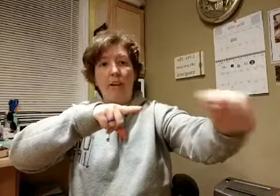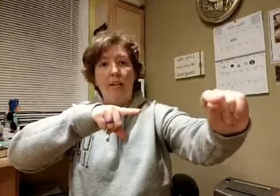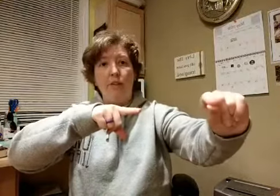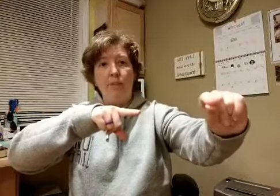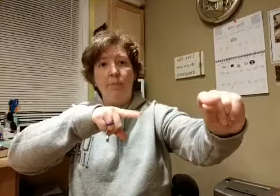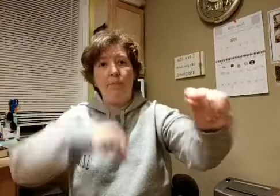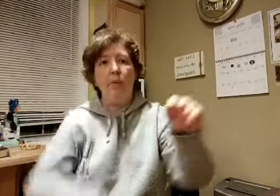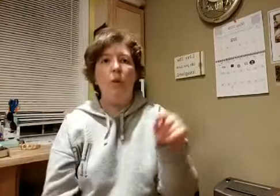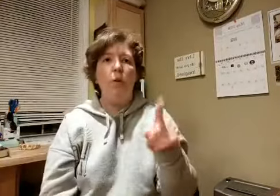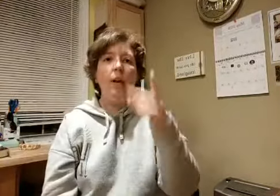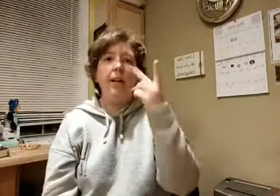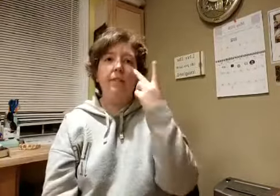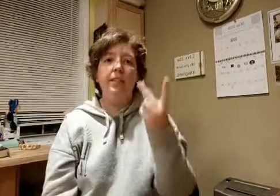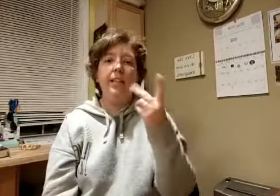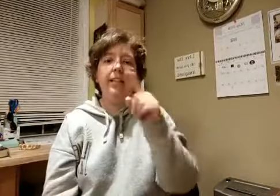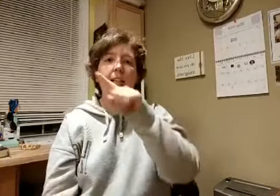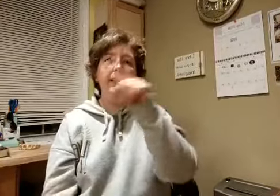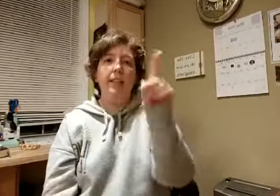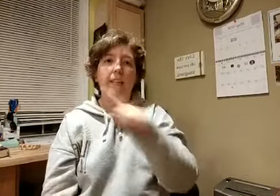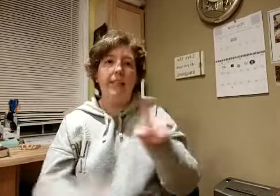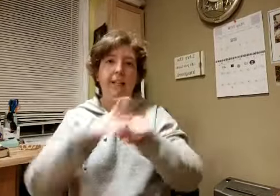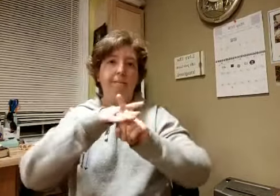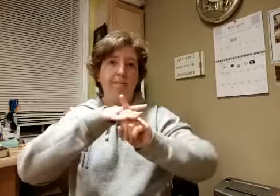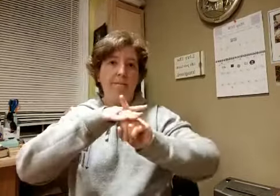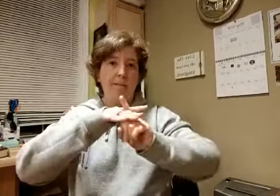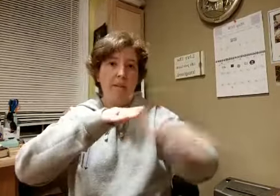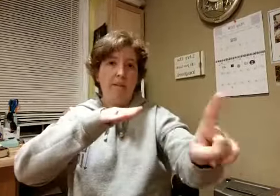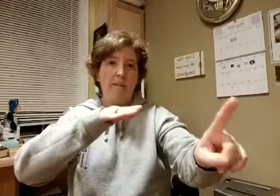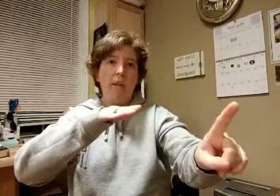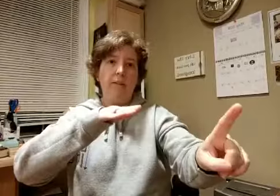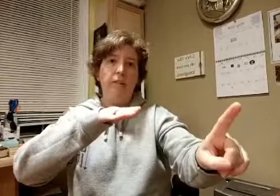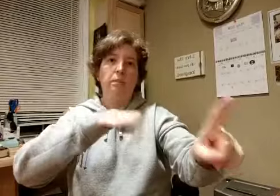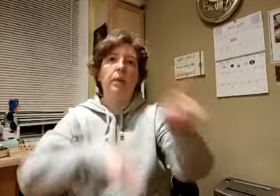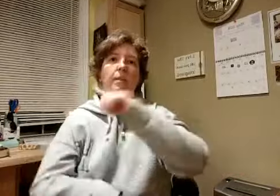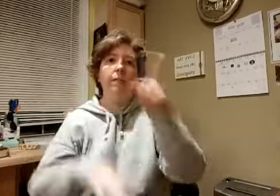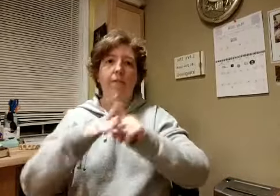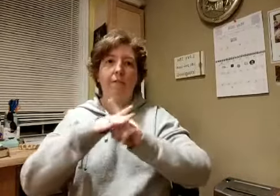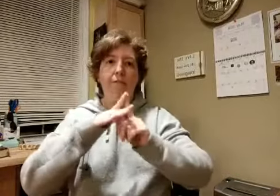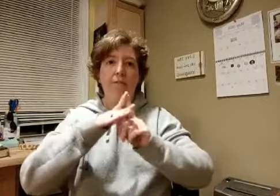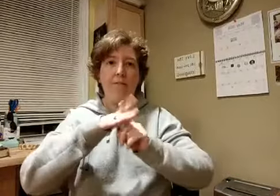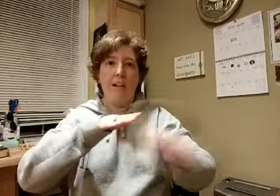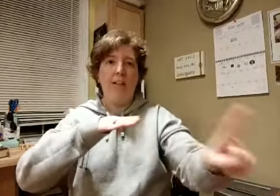flash. And I've seen lightning plus the sprint. Flash.